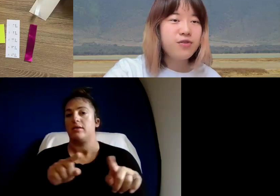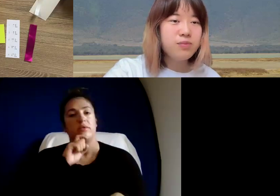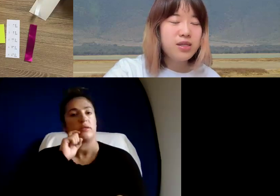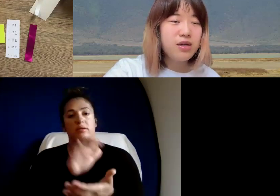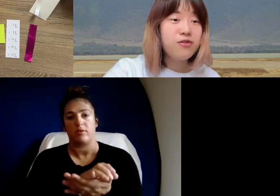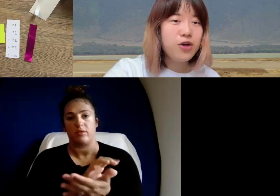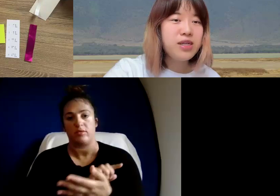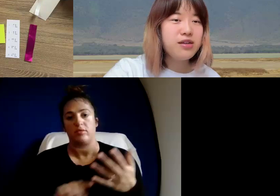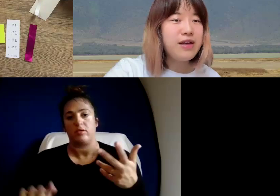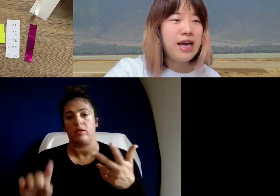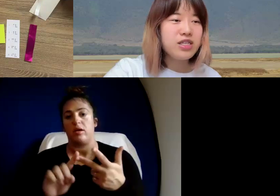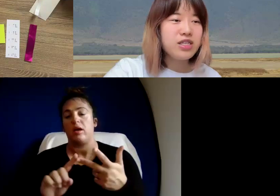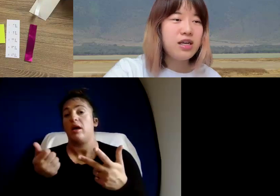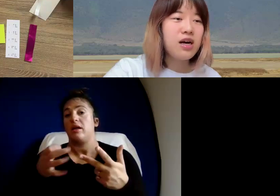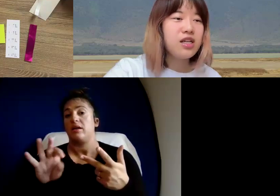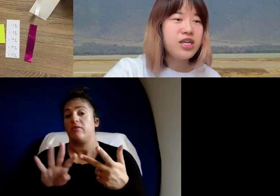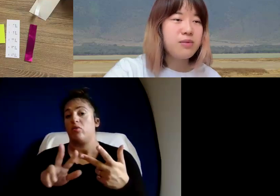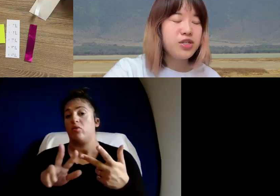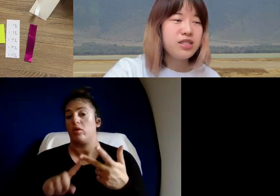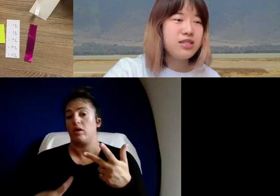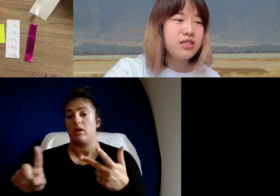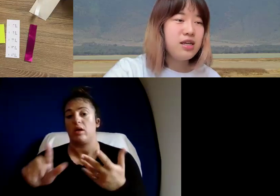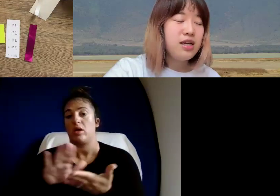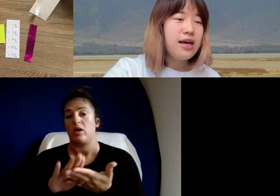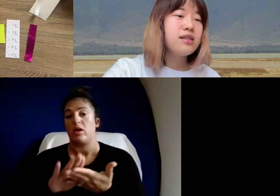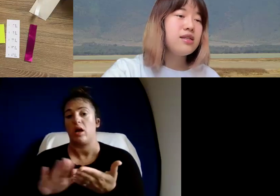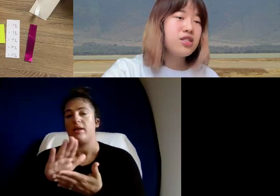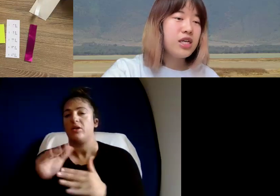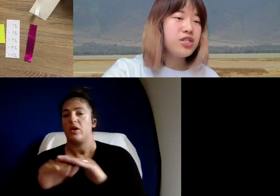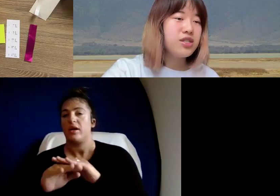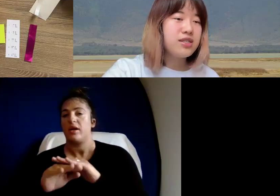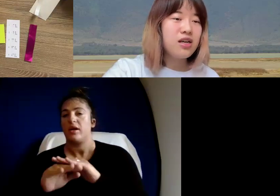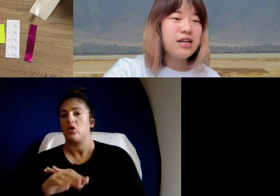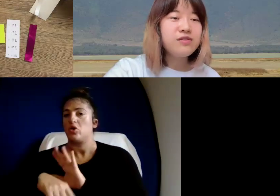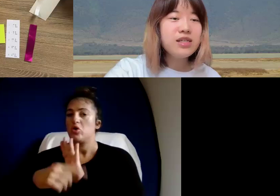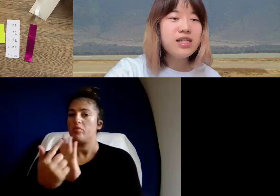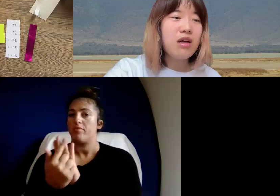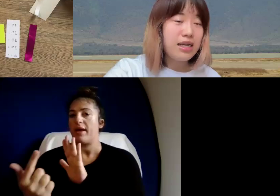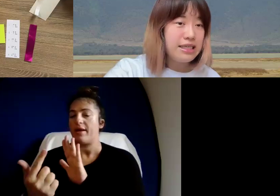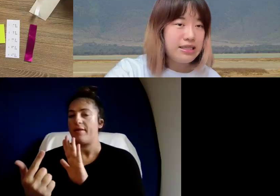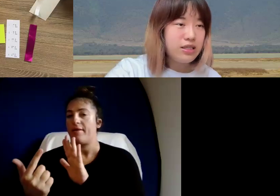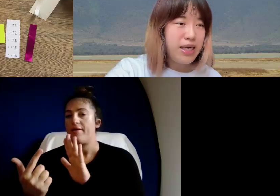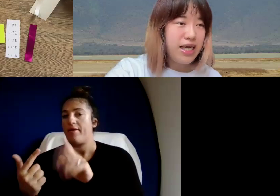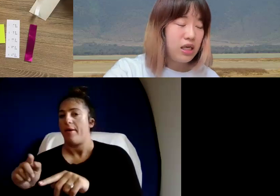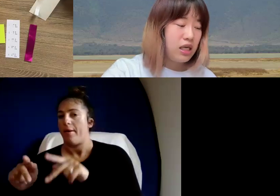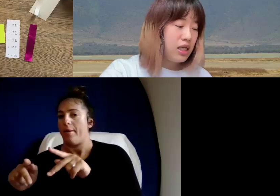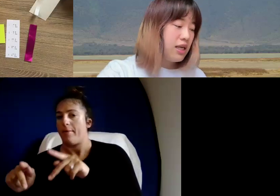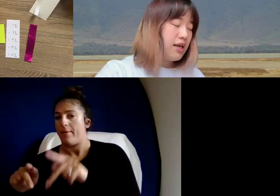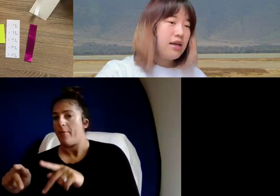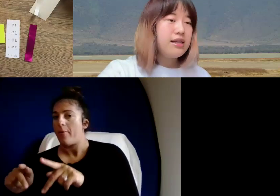banned affirmative action in college admissions. And these changes are definitely not easy to